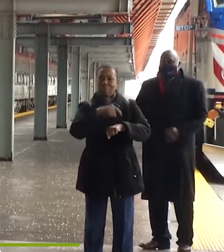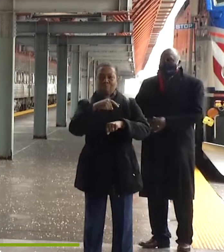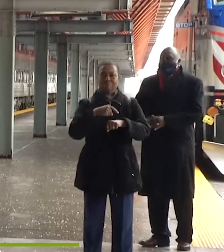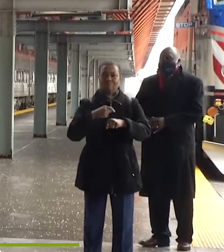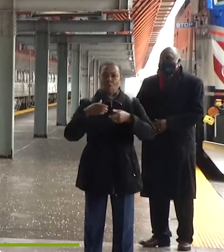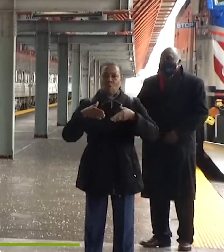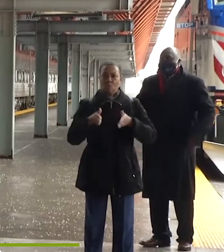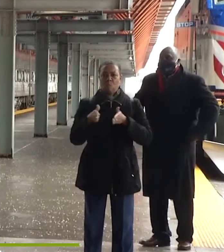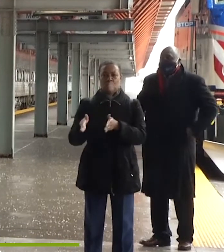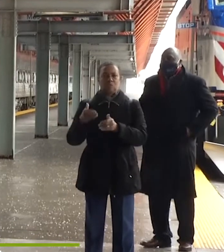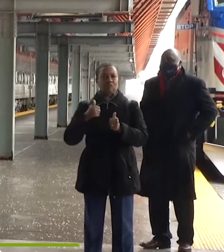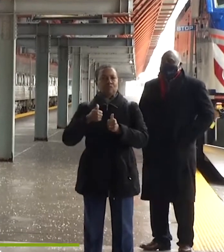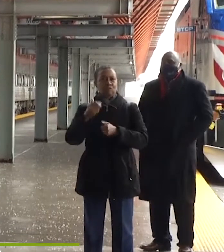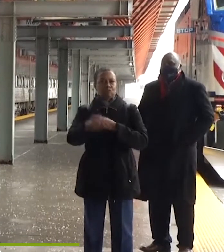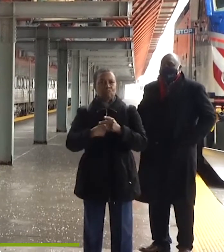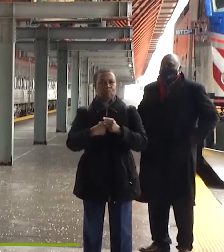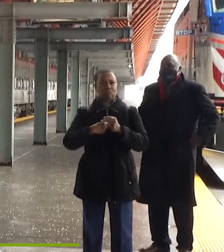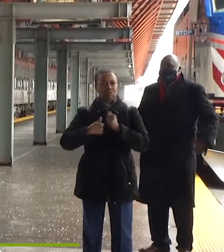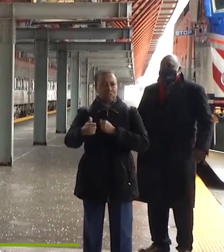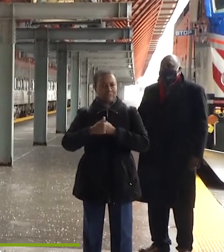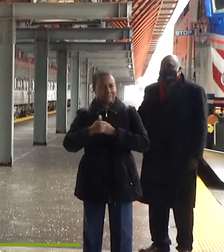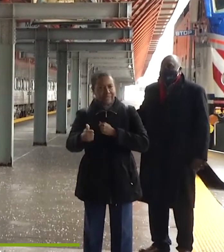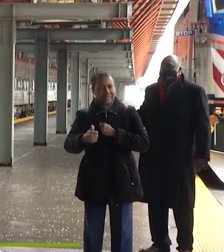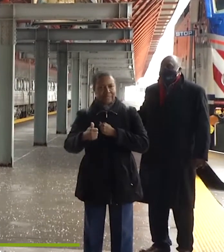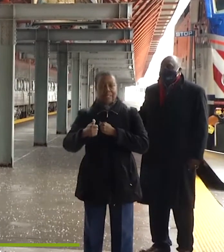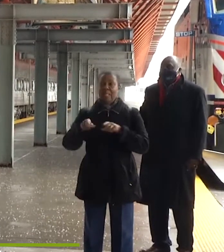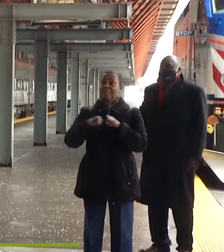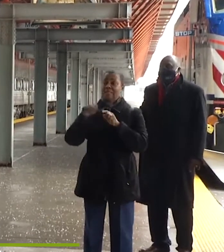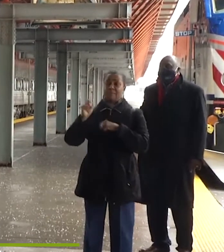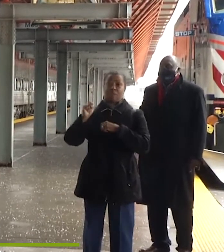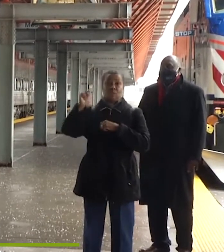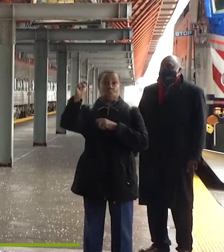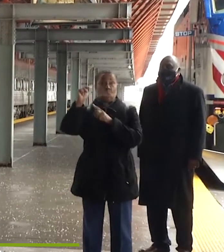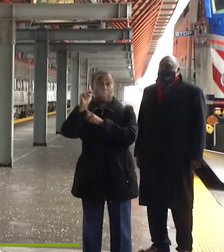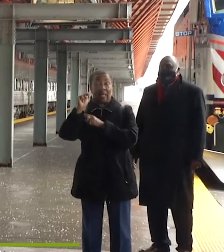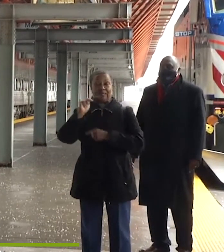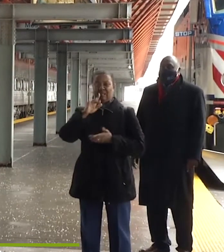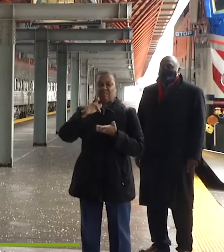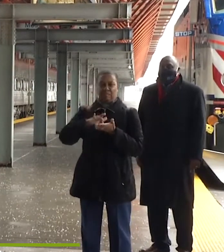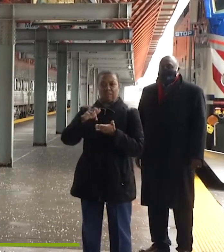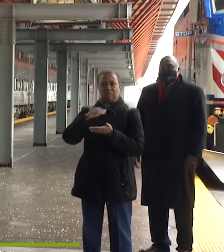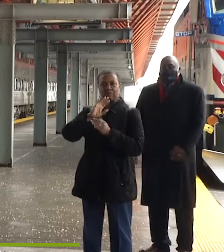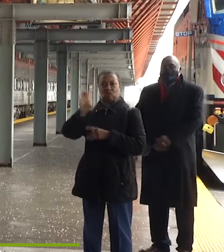modes of transportation as their neighbors to the north and in the heart of the city.